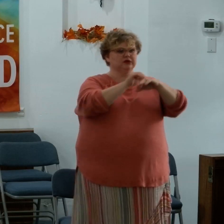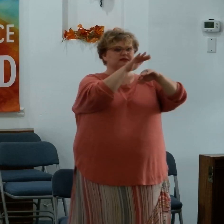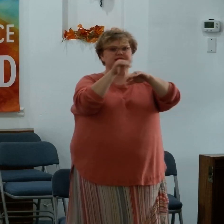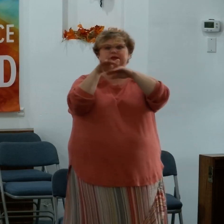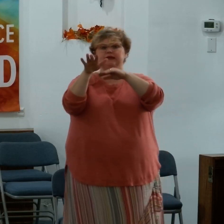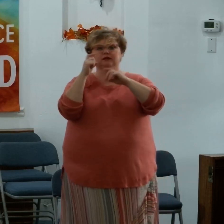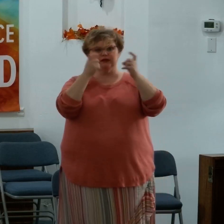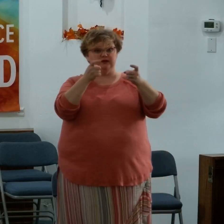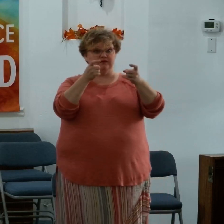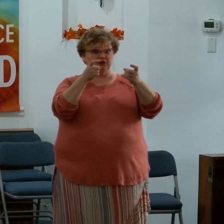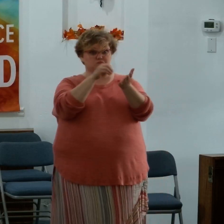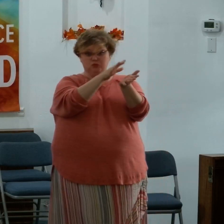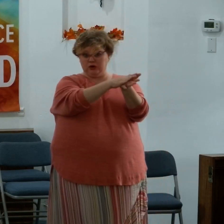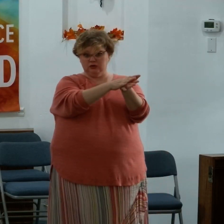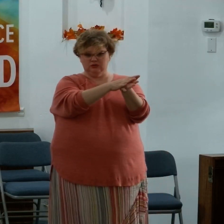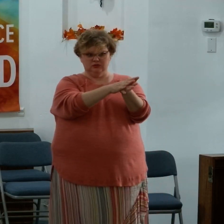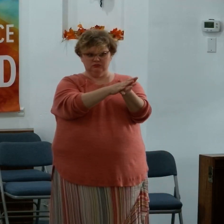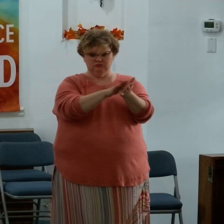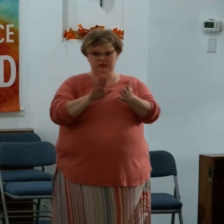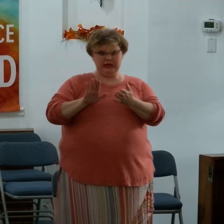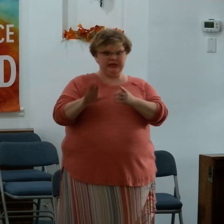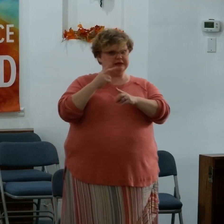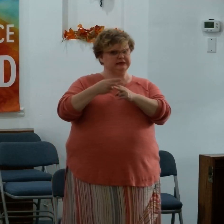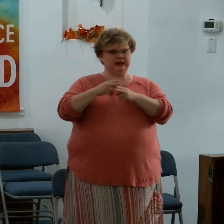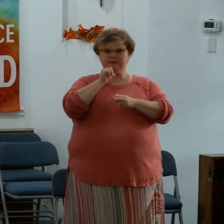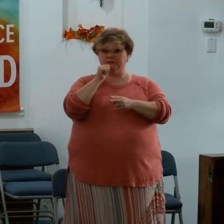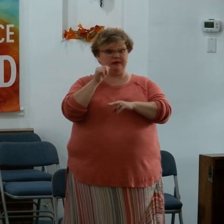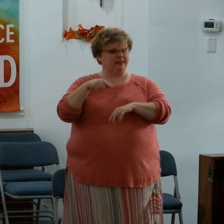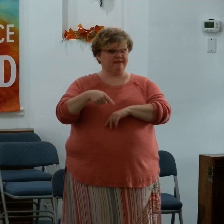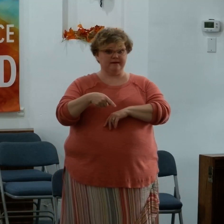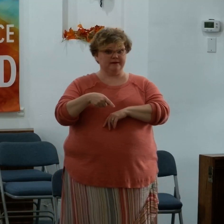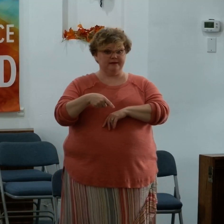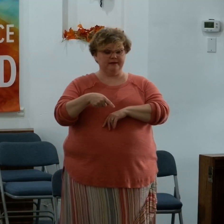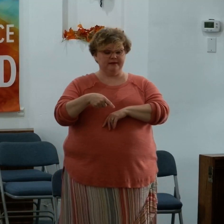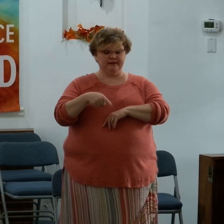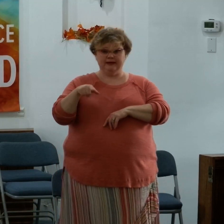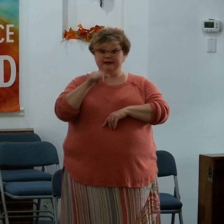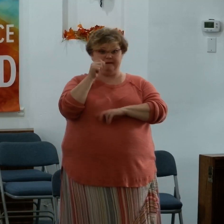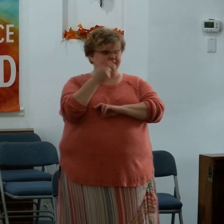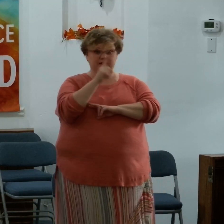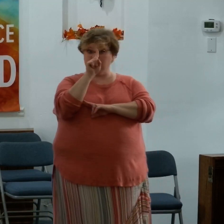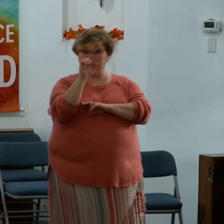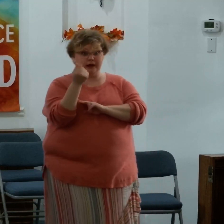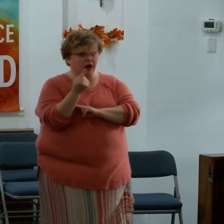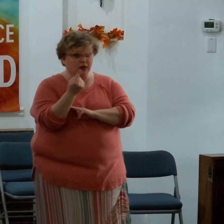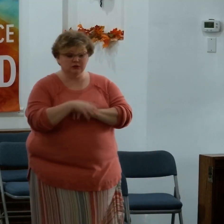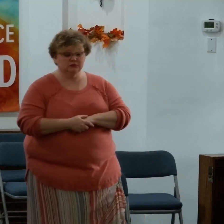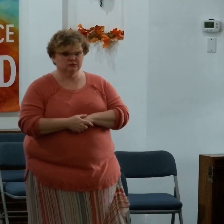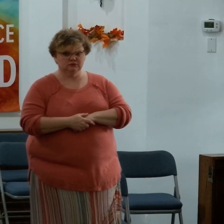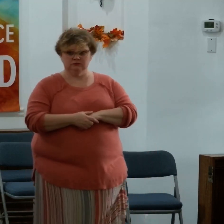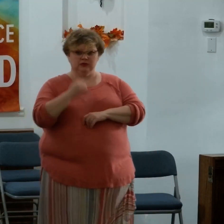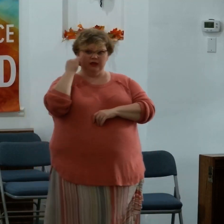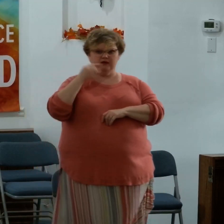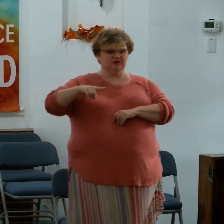year, his name wasn't on there because he didn't give the first dollar. By the way, if you're a member of this church or if you've